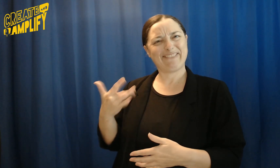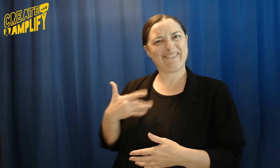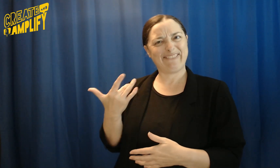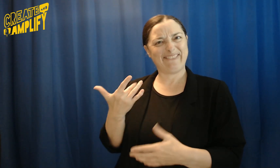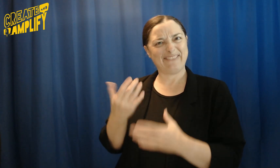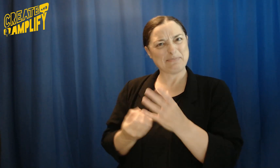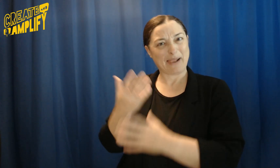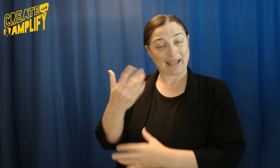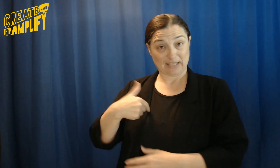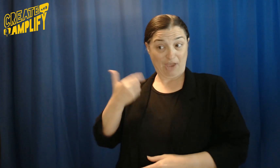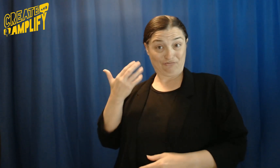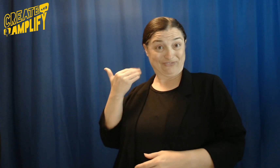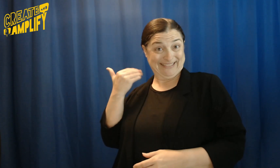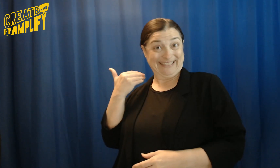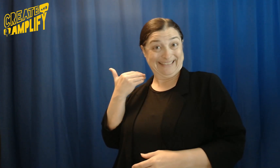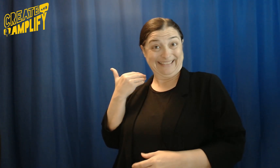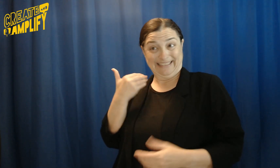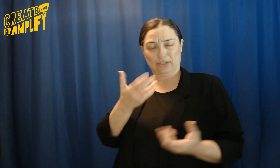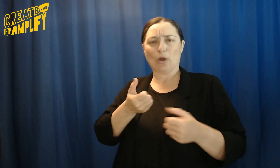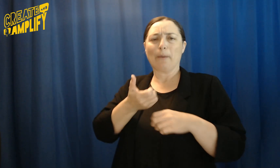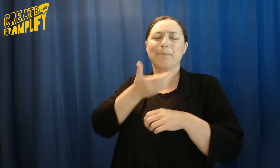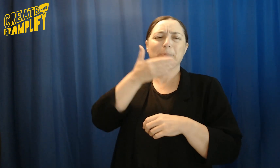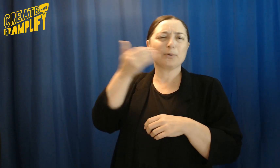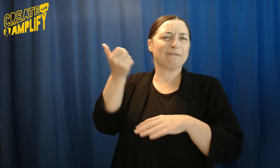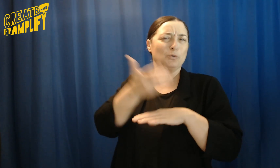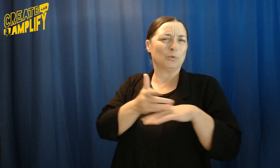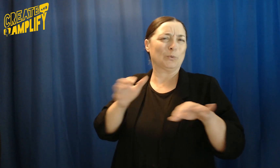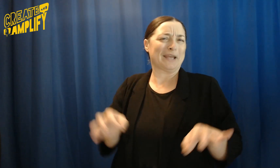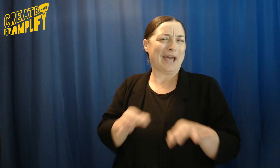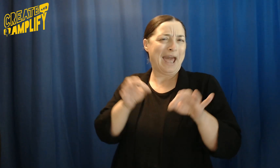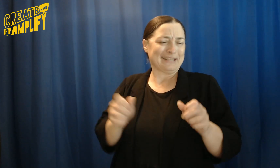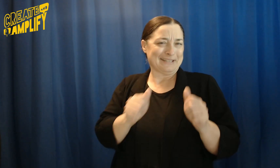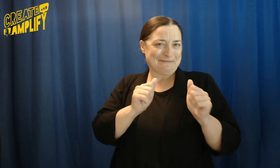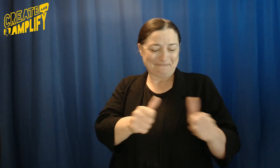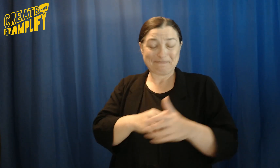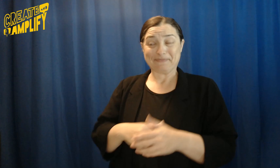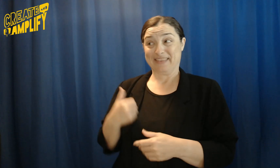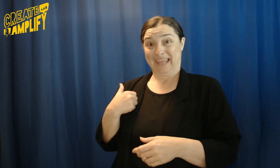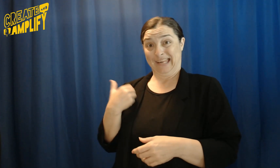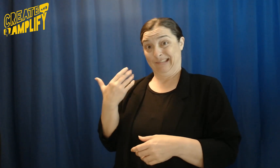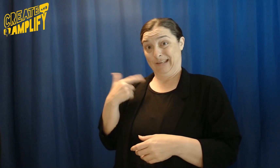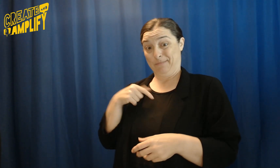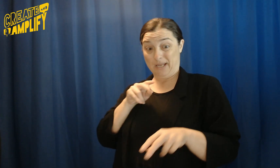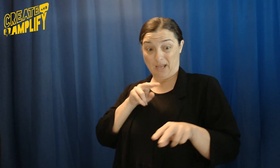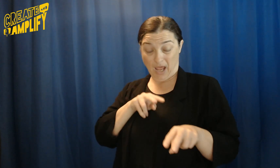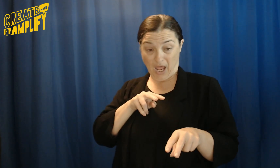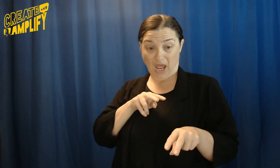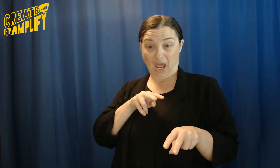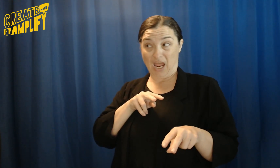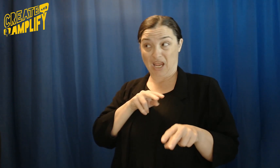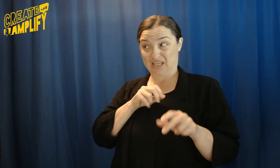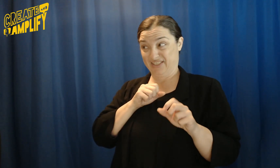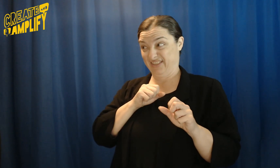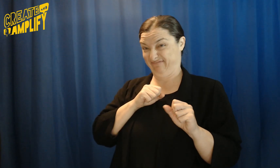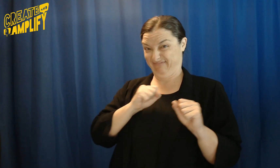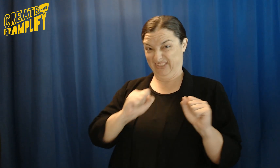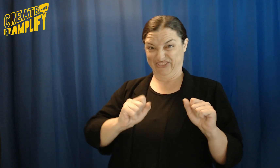recently got a beautiful new garden done and then looked out at it recently and it's all overgrown and only